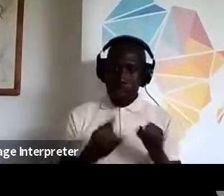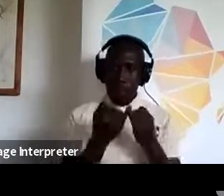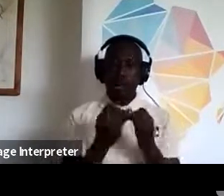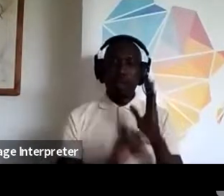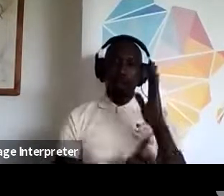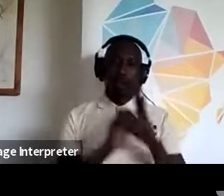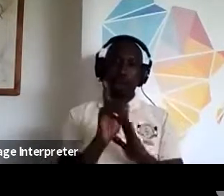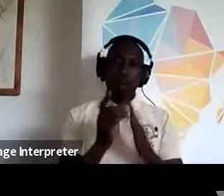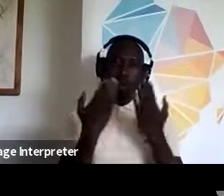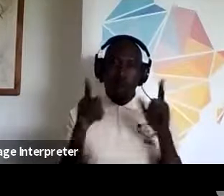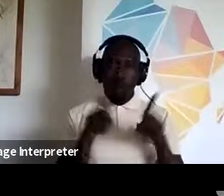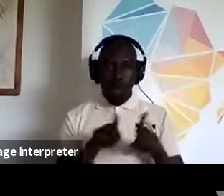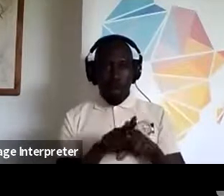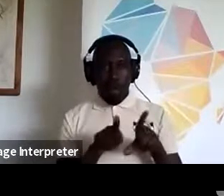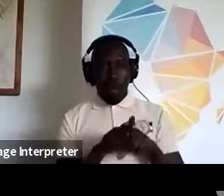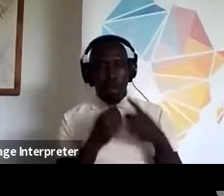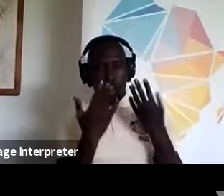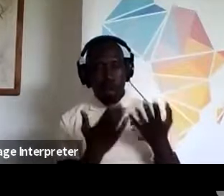place, and